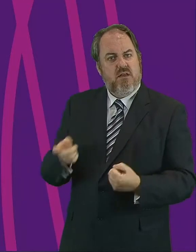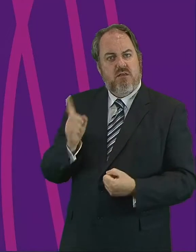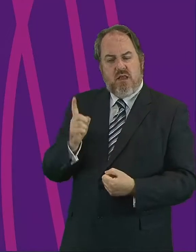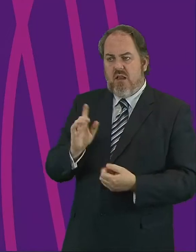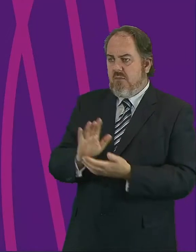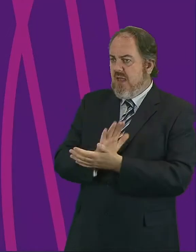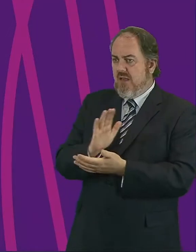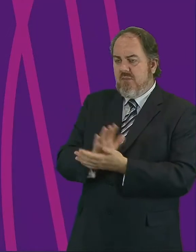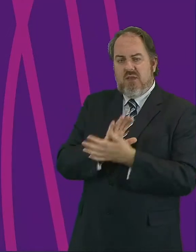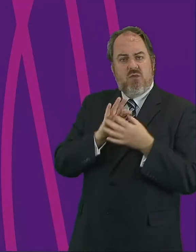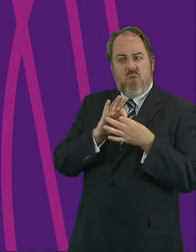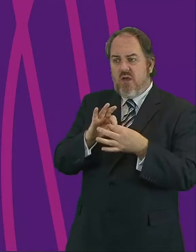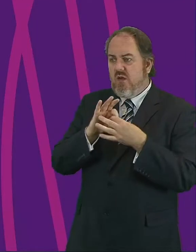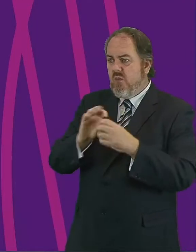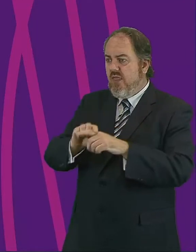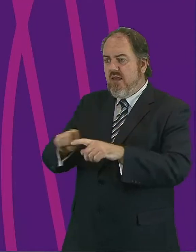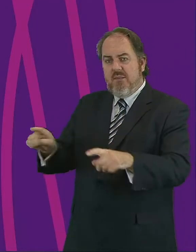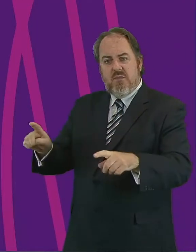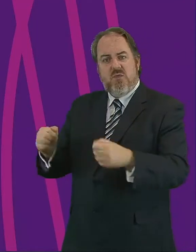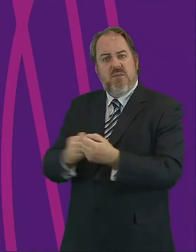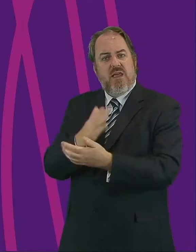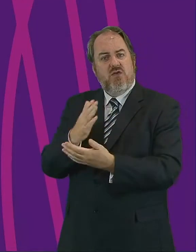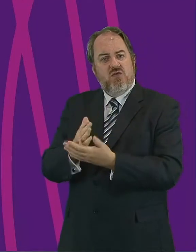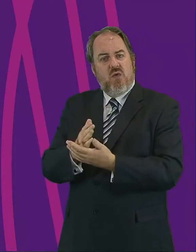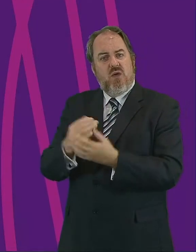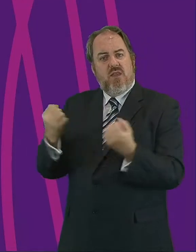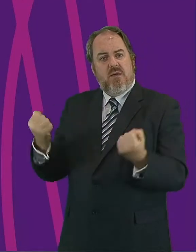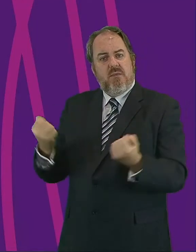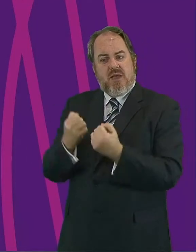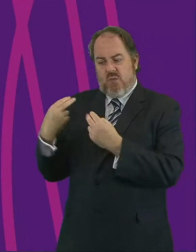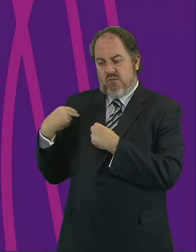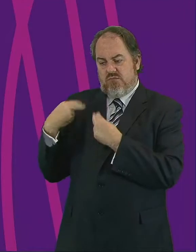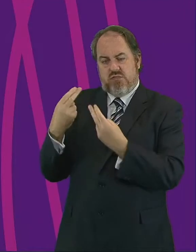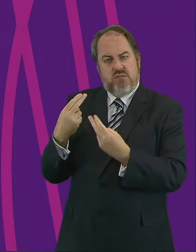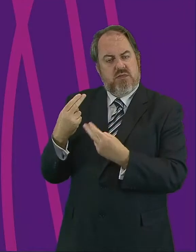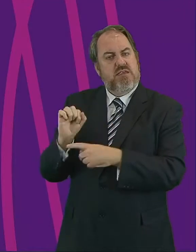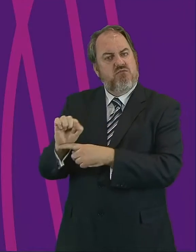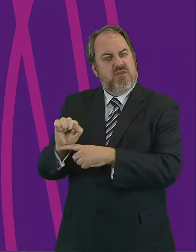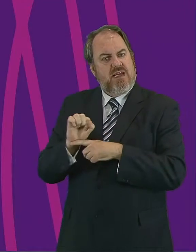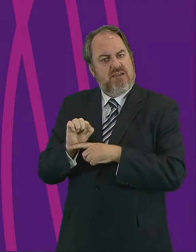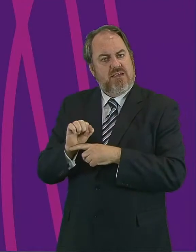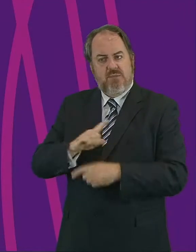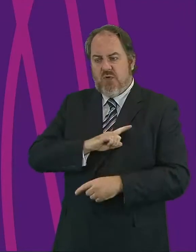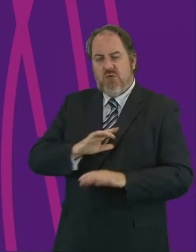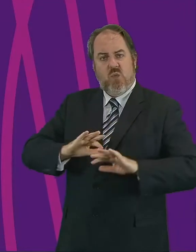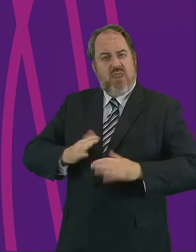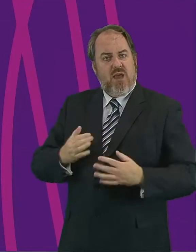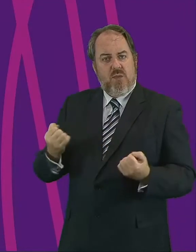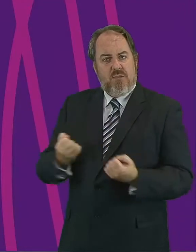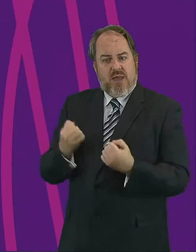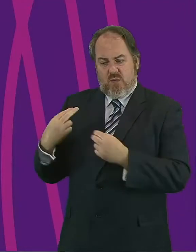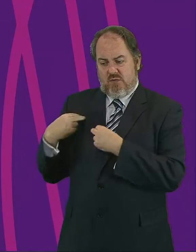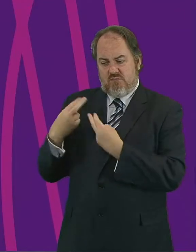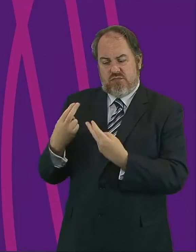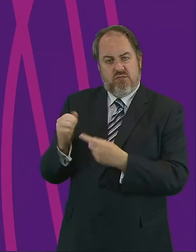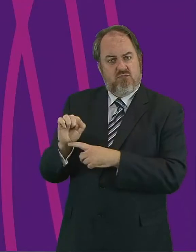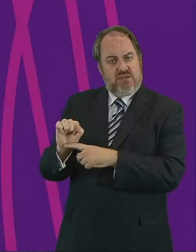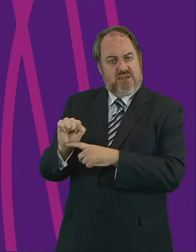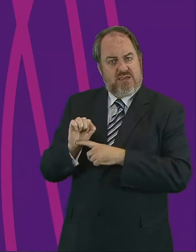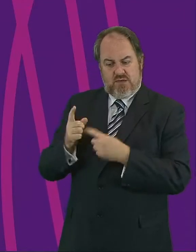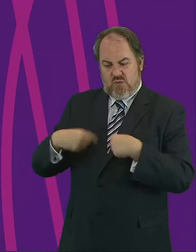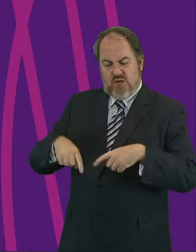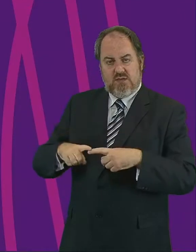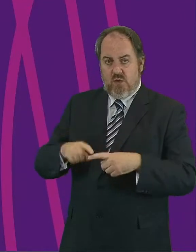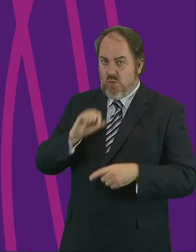glad to work with them to make sure that the devolution settlement is protected. Because without the devolution settlement in place, then we will have